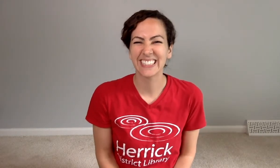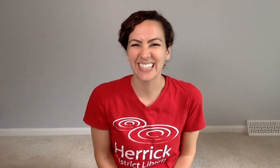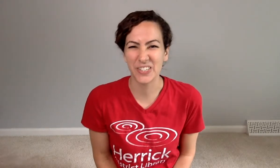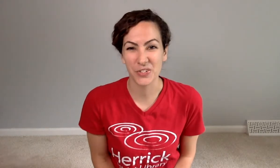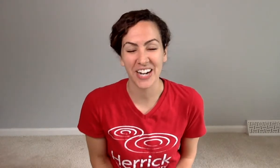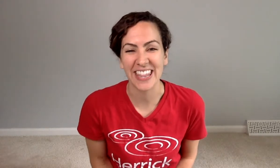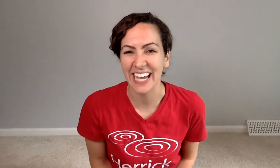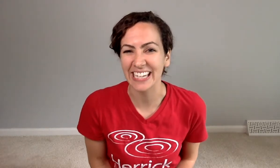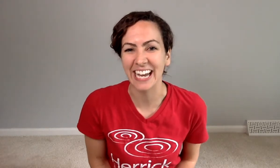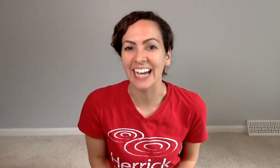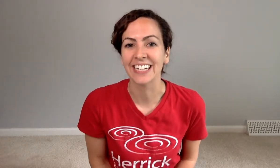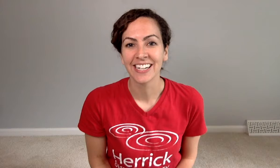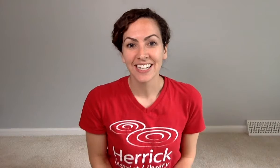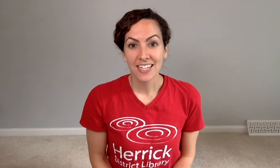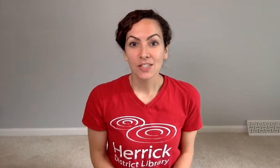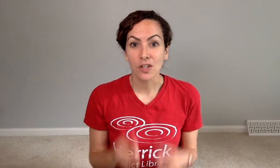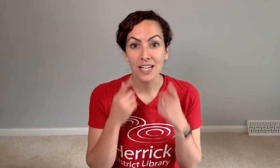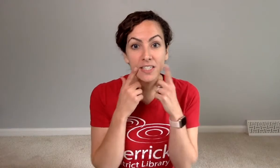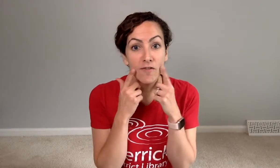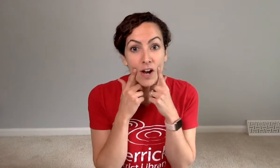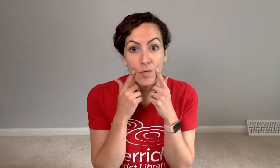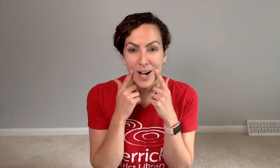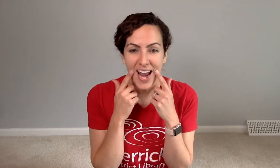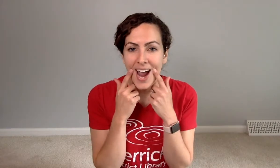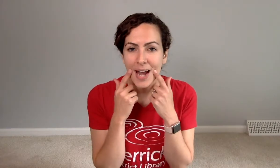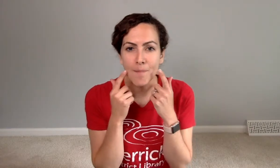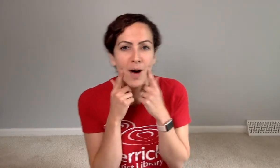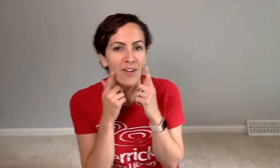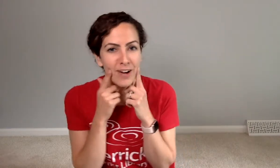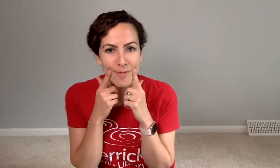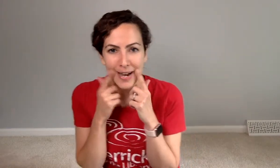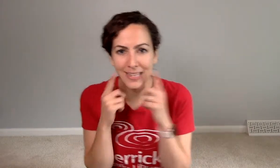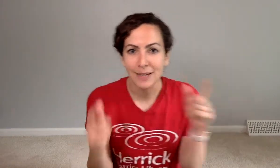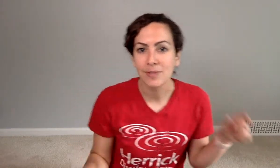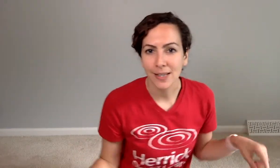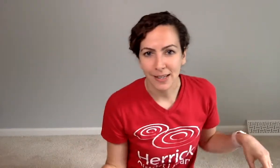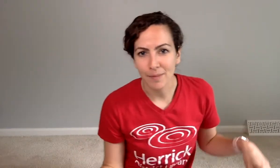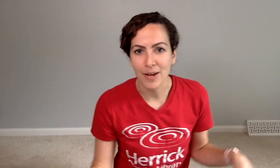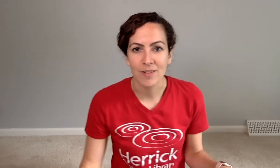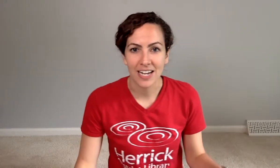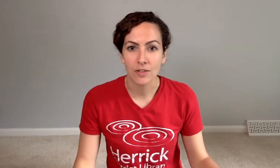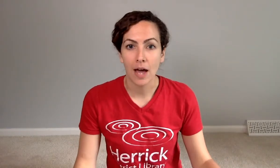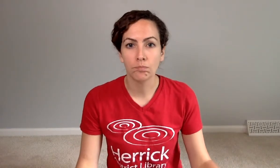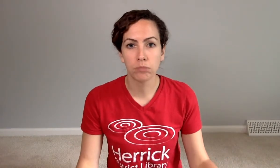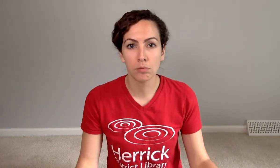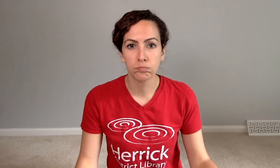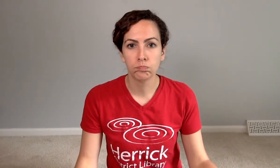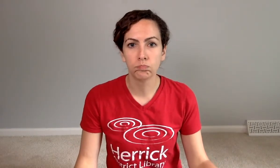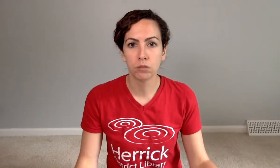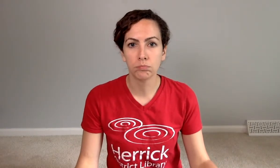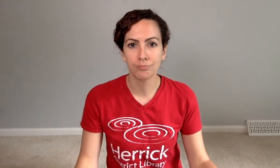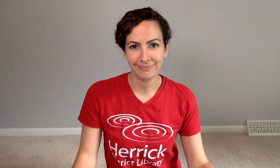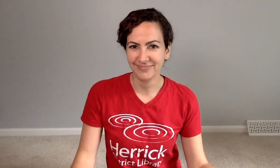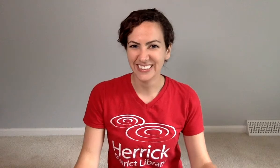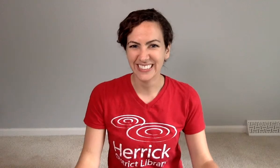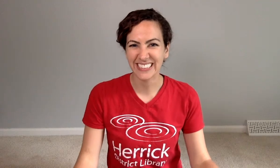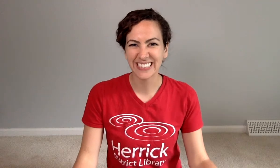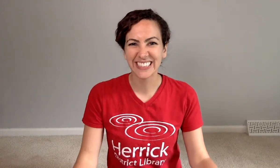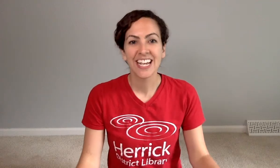Let's try that again. So that's a fun one. I kind of puff out my lips a little bit when I do that. Bloop, bloop. Here